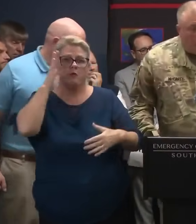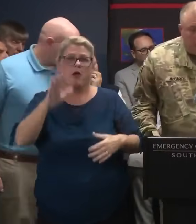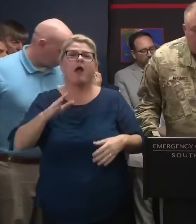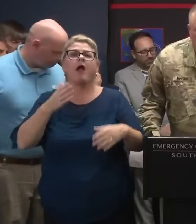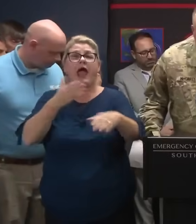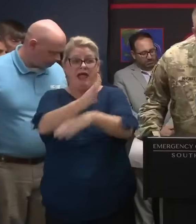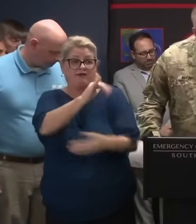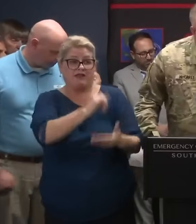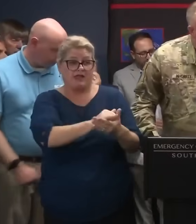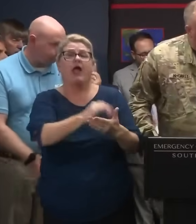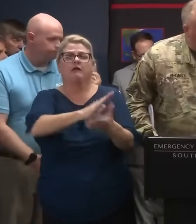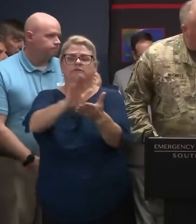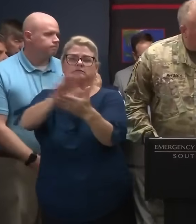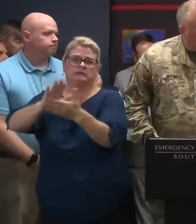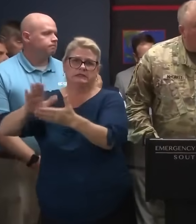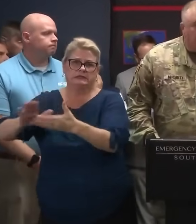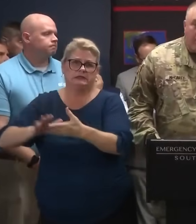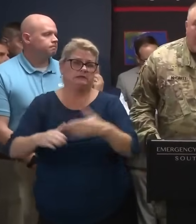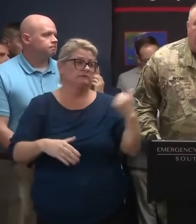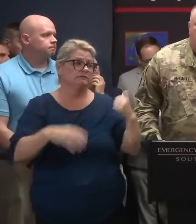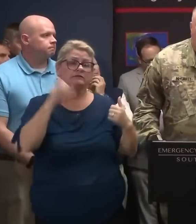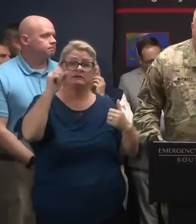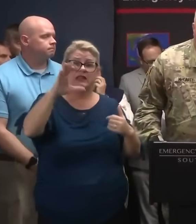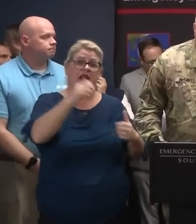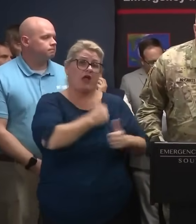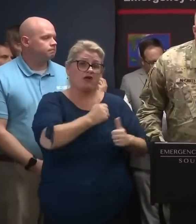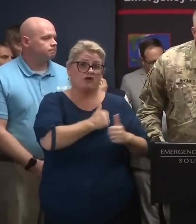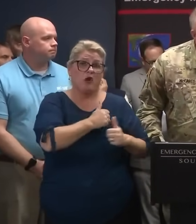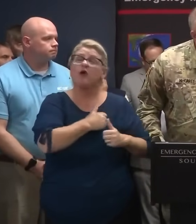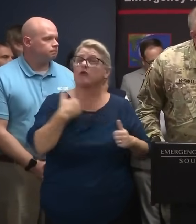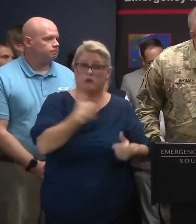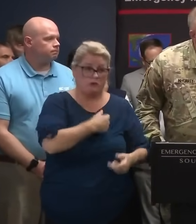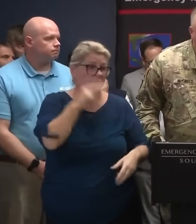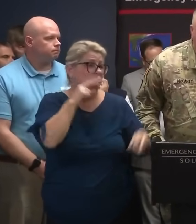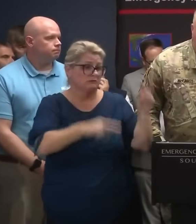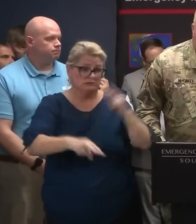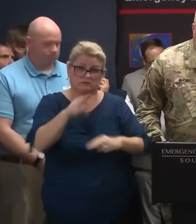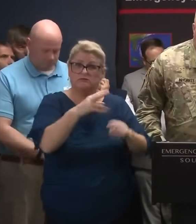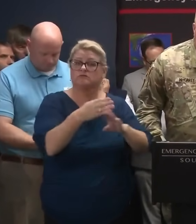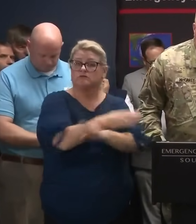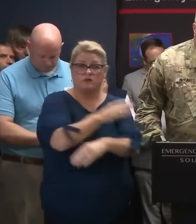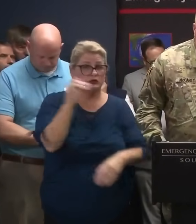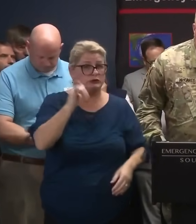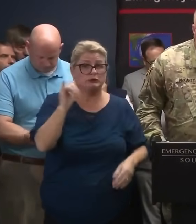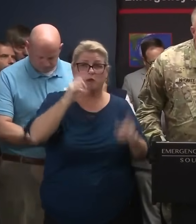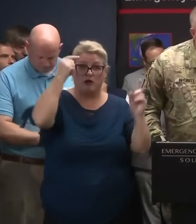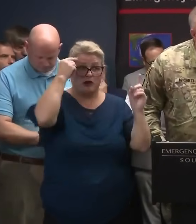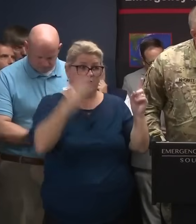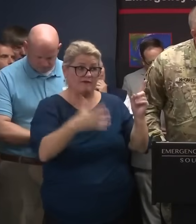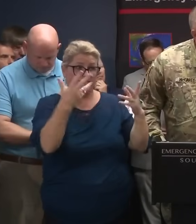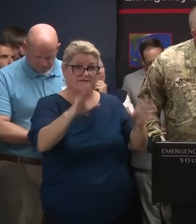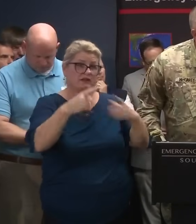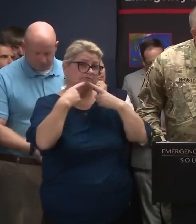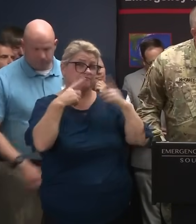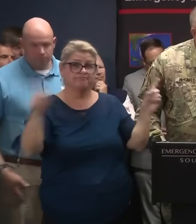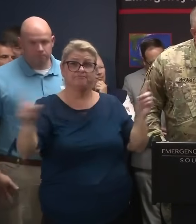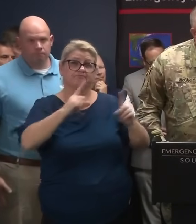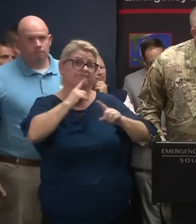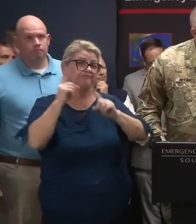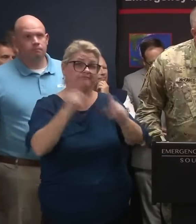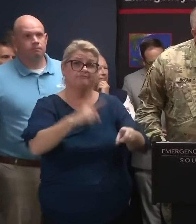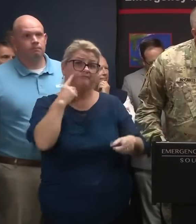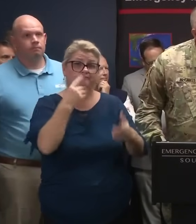Yes, South Carolina Guards also began to monitor the storm early on after the governor issued his executive order. We brought